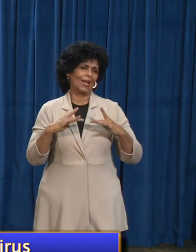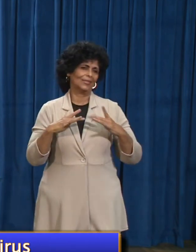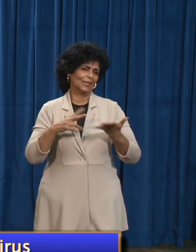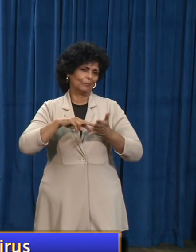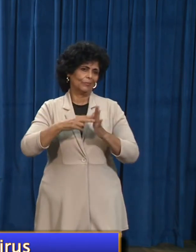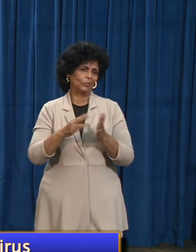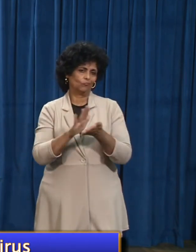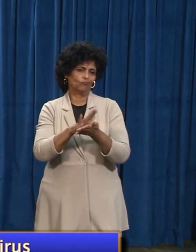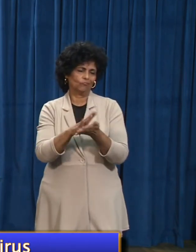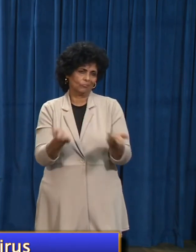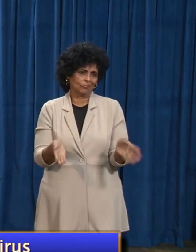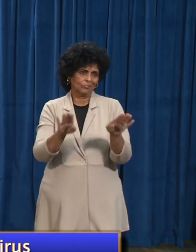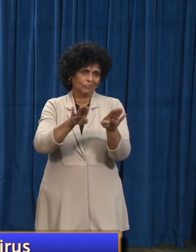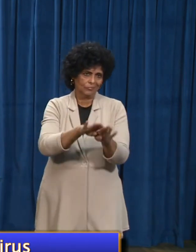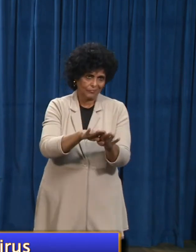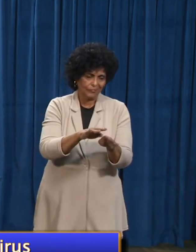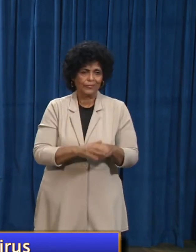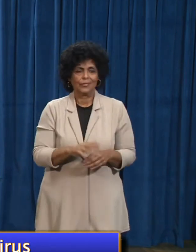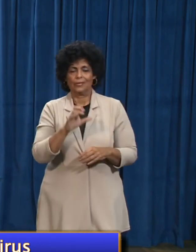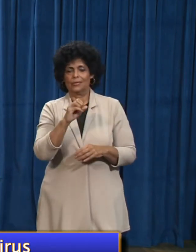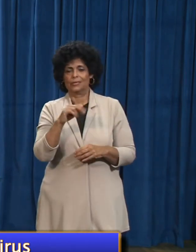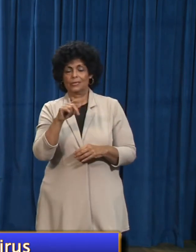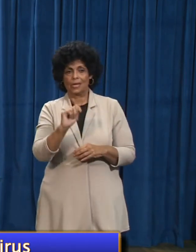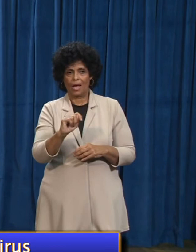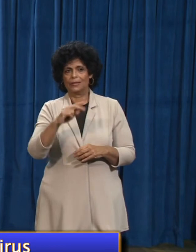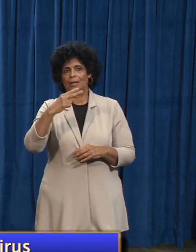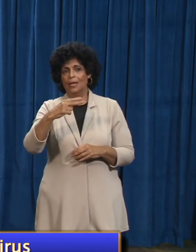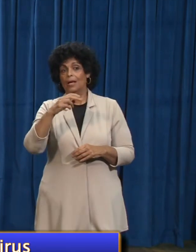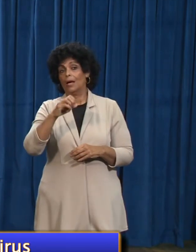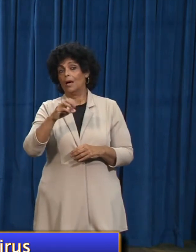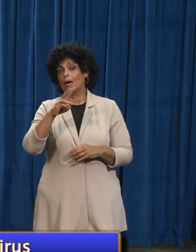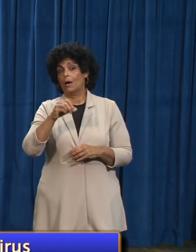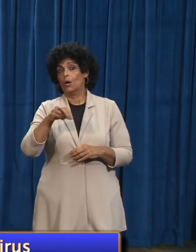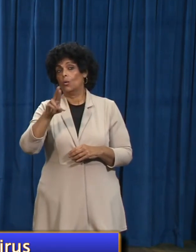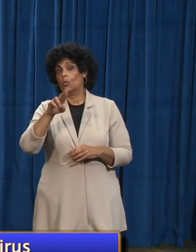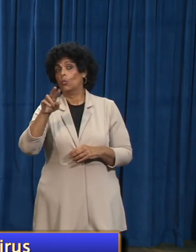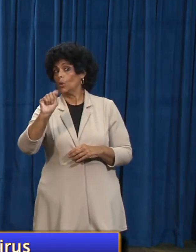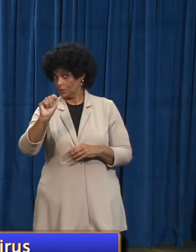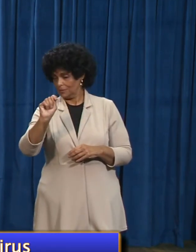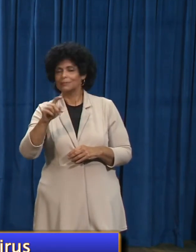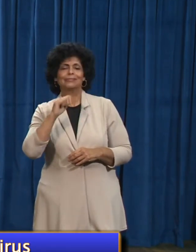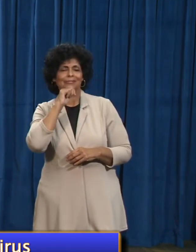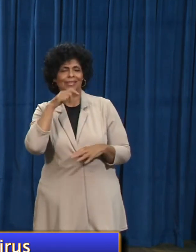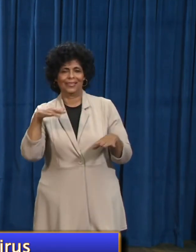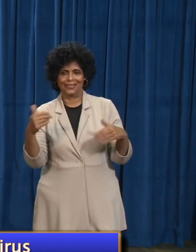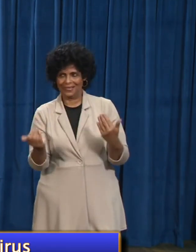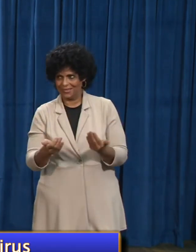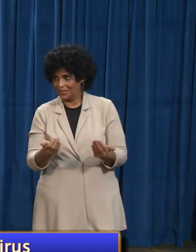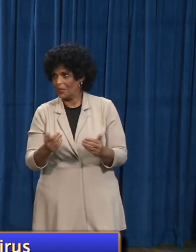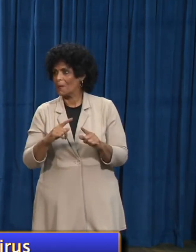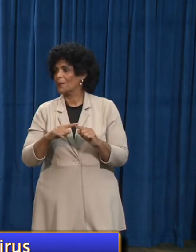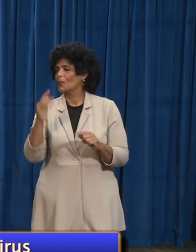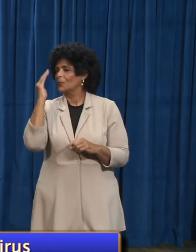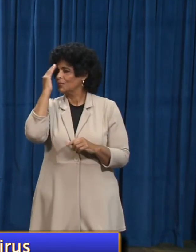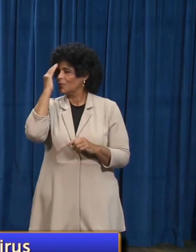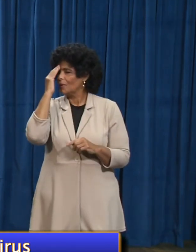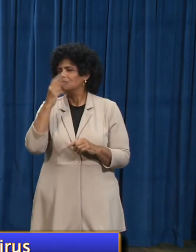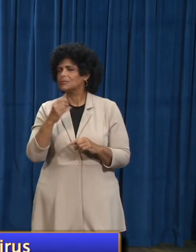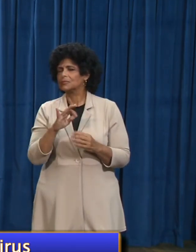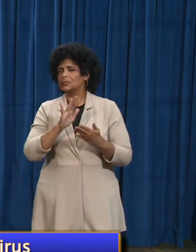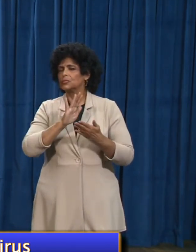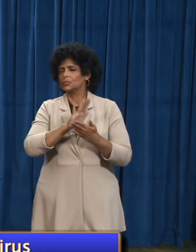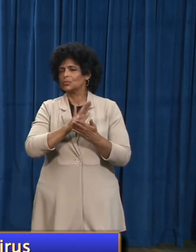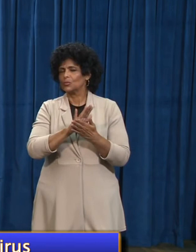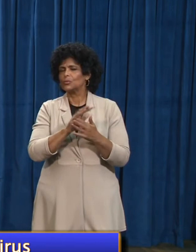Howard from the school district is not here, but he has shared that the school district continues to